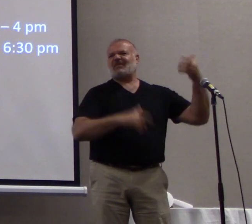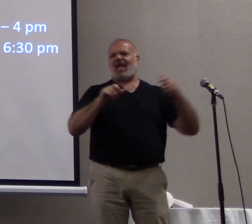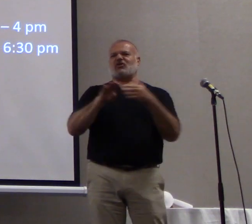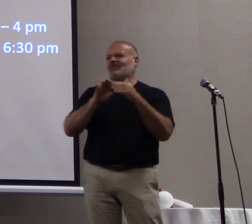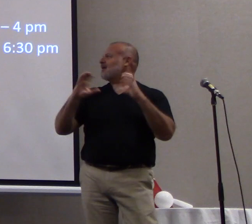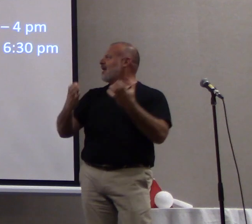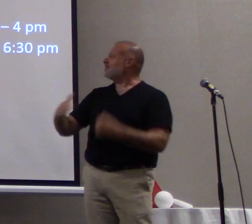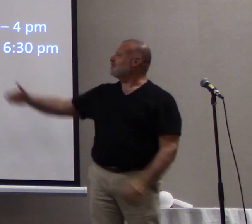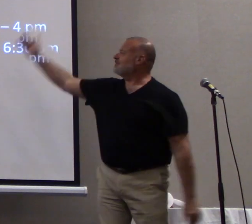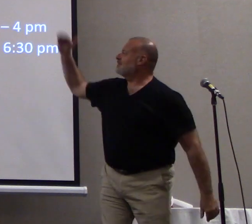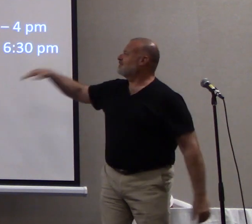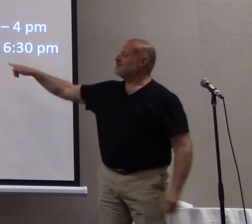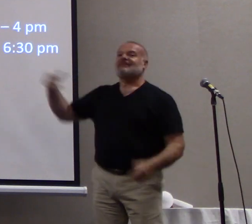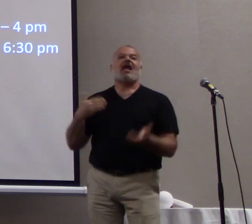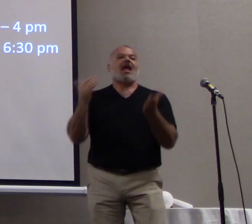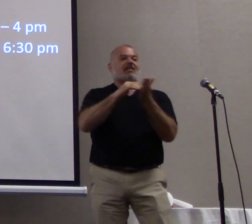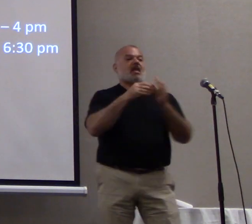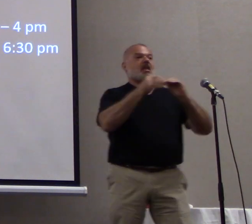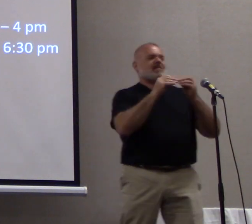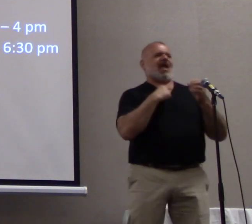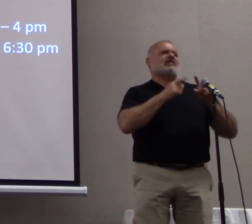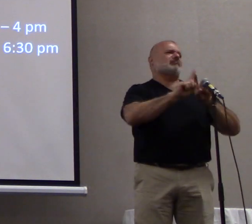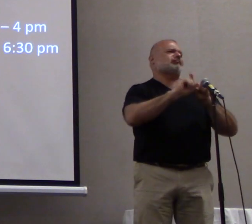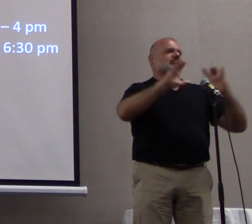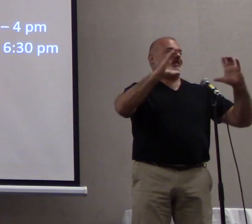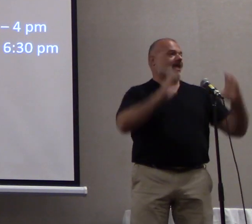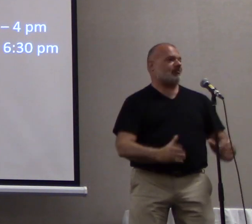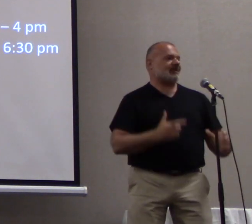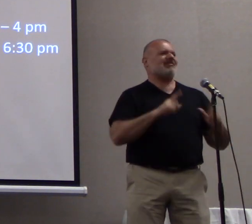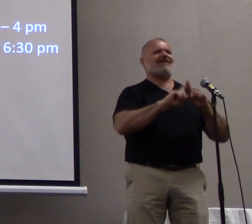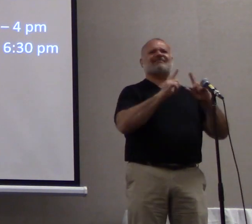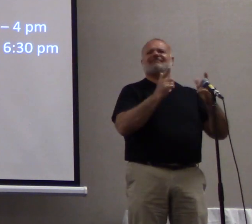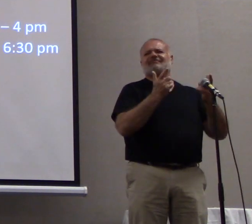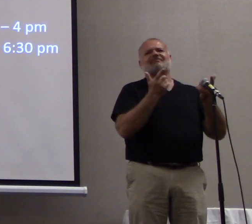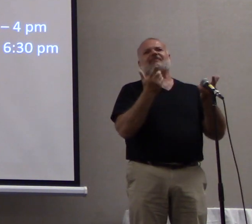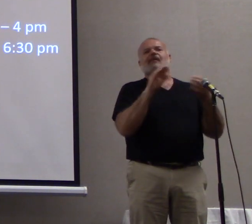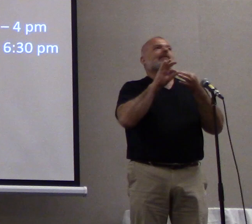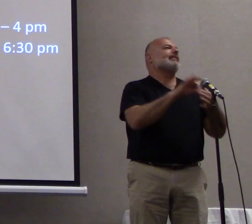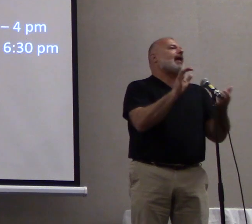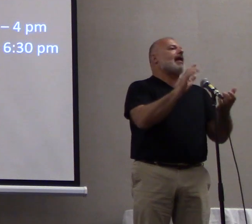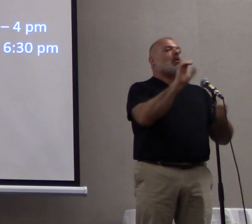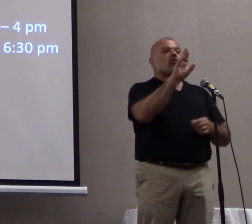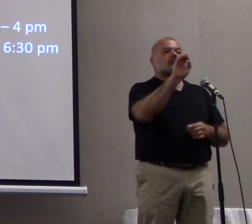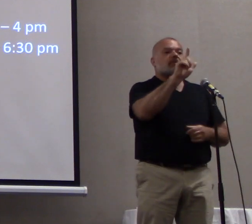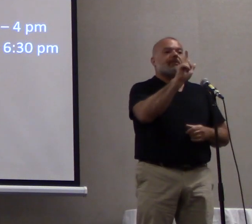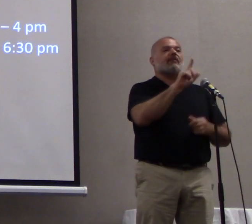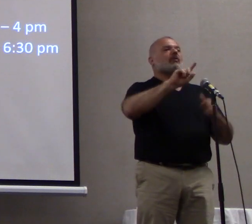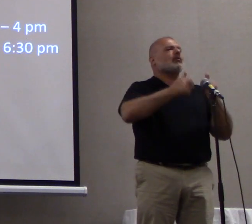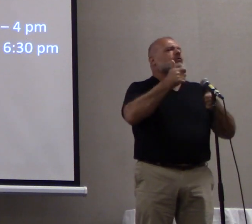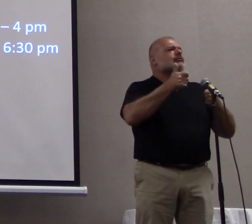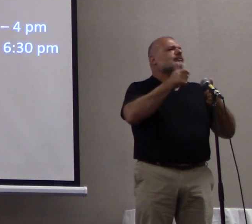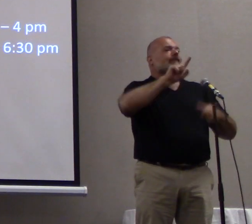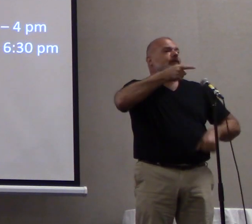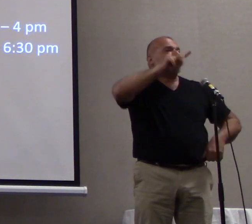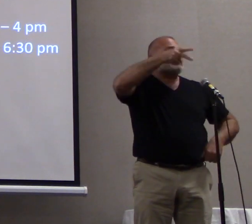of that. So we'll be talking about that in an intermediate class. The next one is number tune-up, related